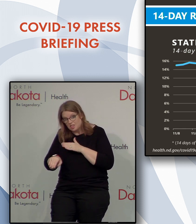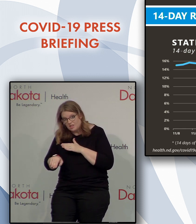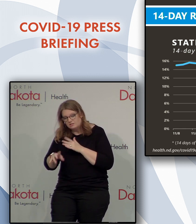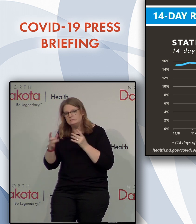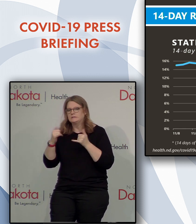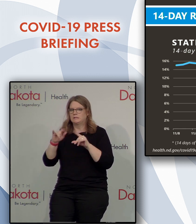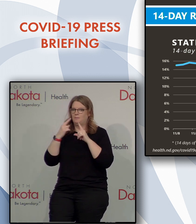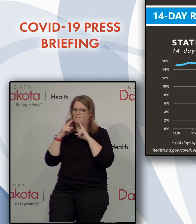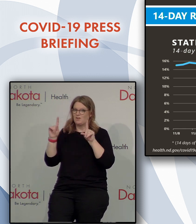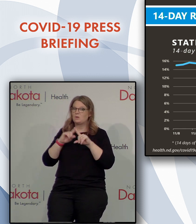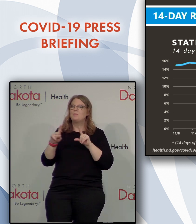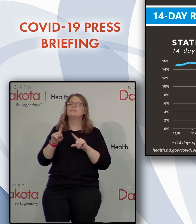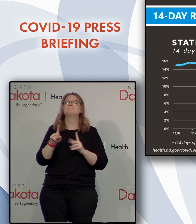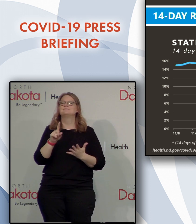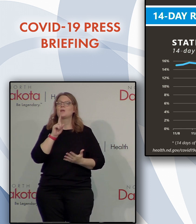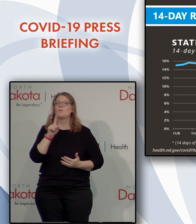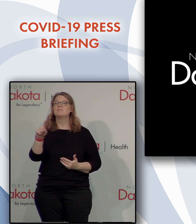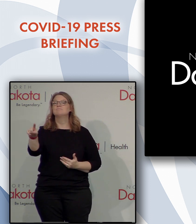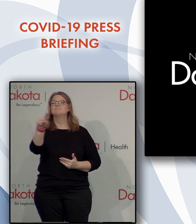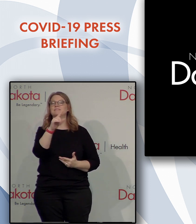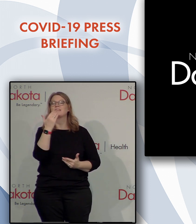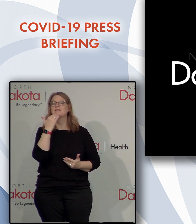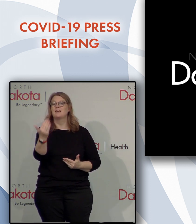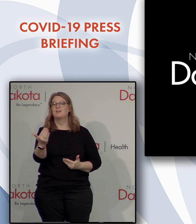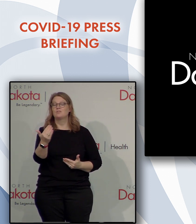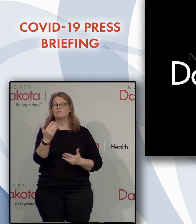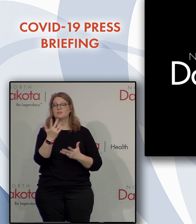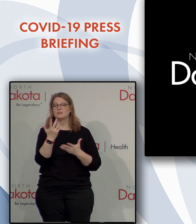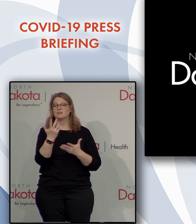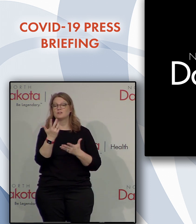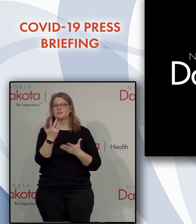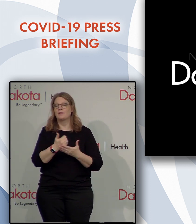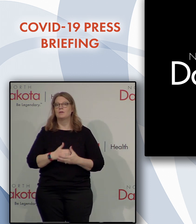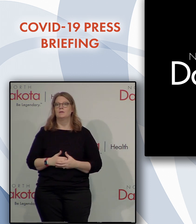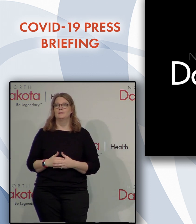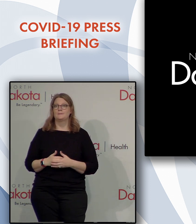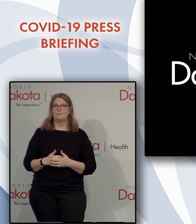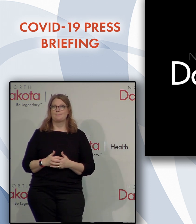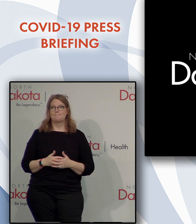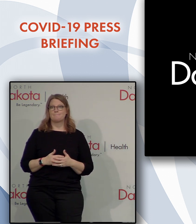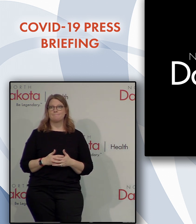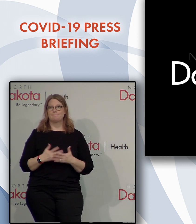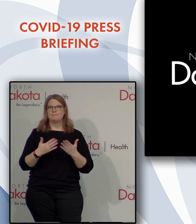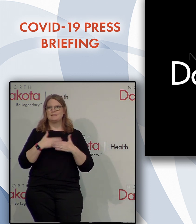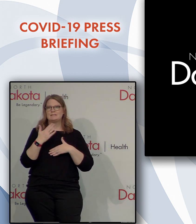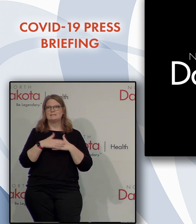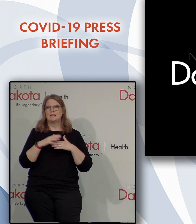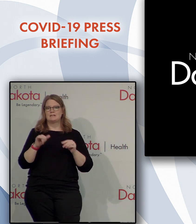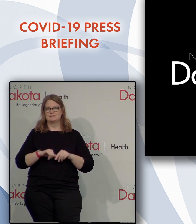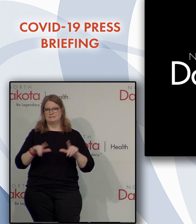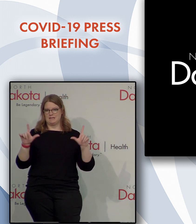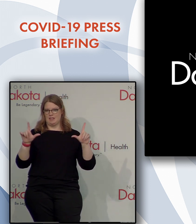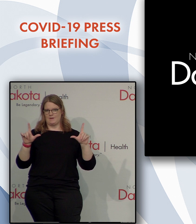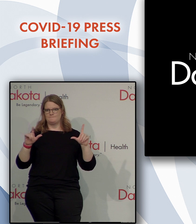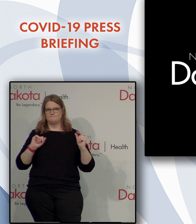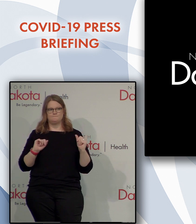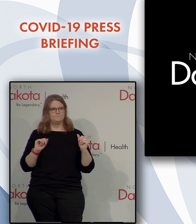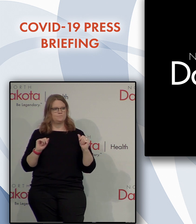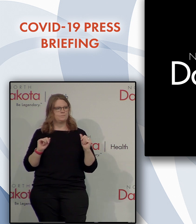Dakotans for your part in this trend line. When we take a look at the next slide in terms of